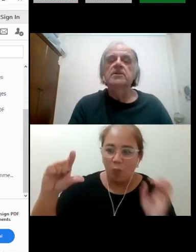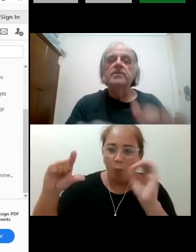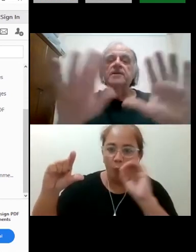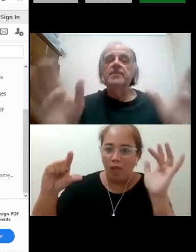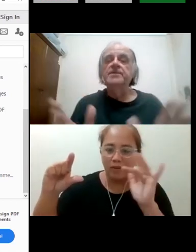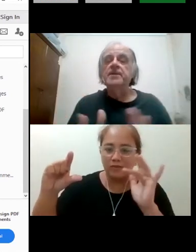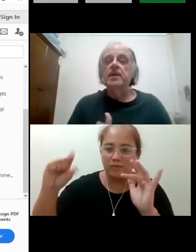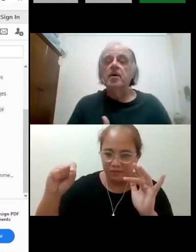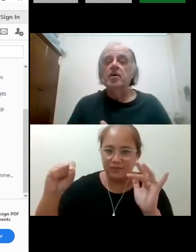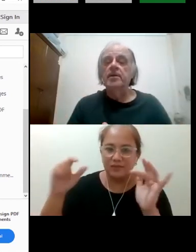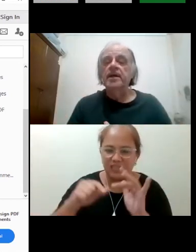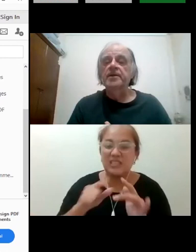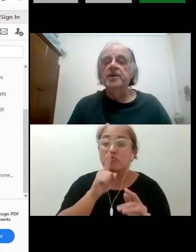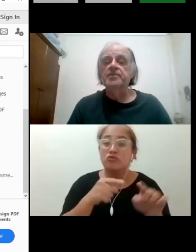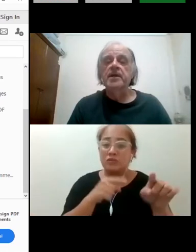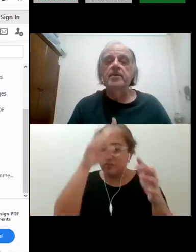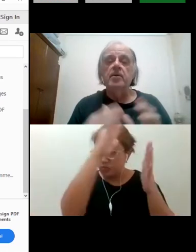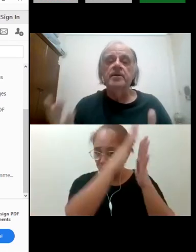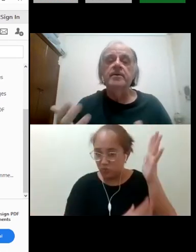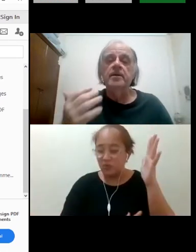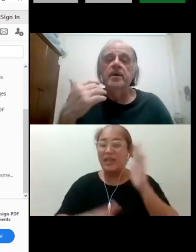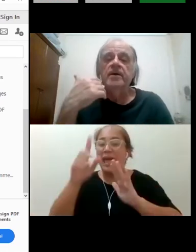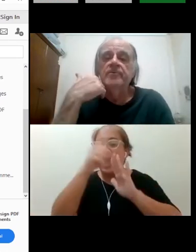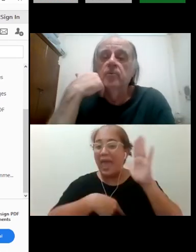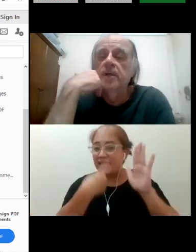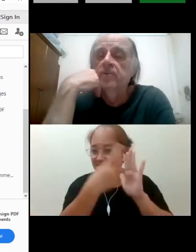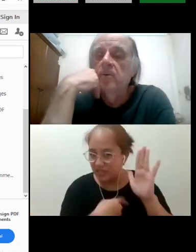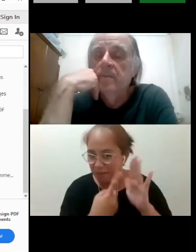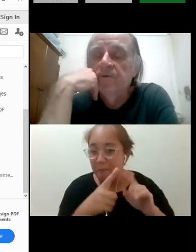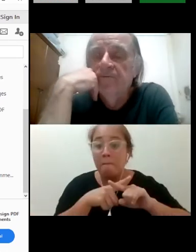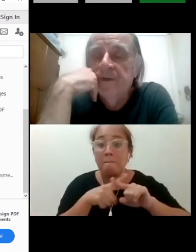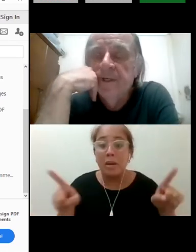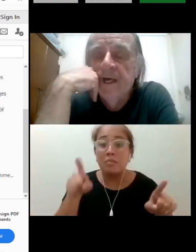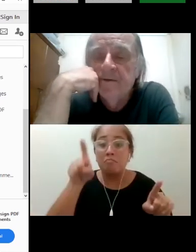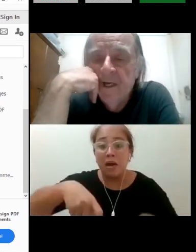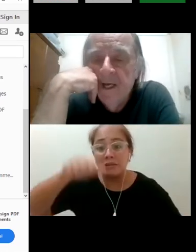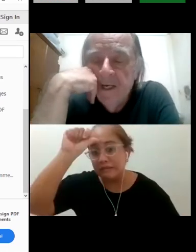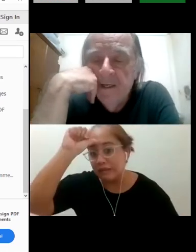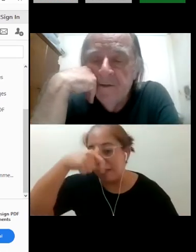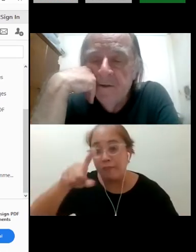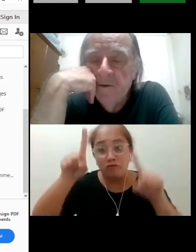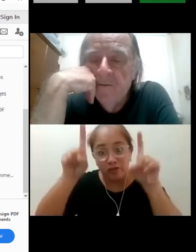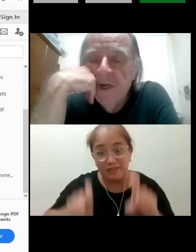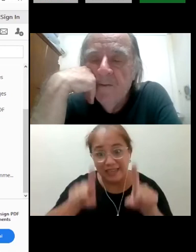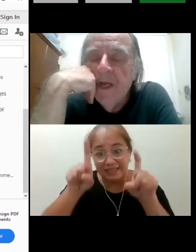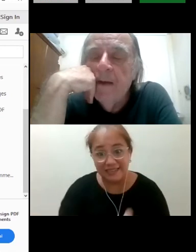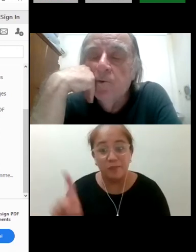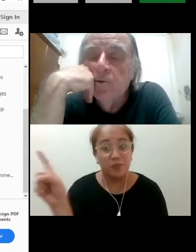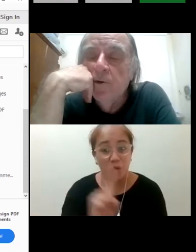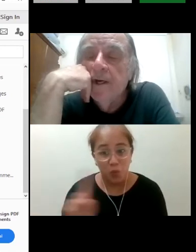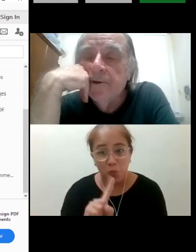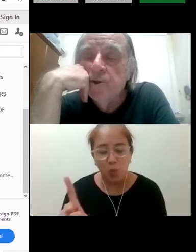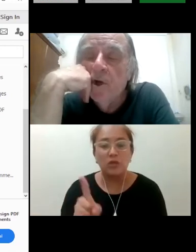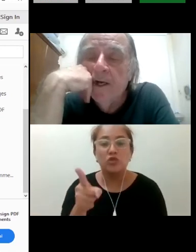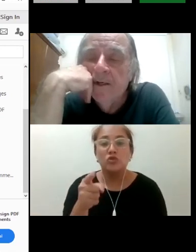Okay, so that's basically all the handshakes. Now, the only thing you have to really remember for the test is to be able